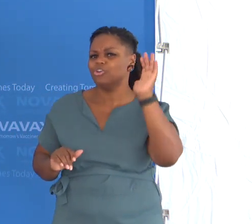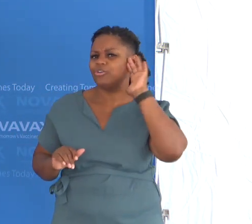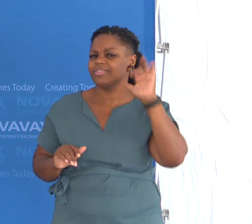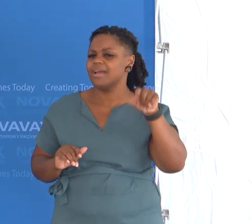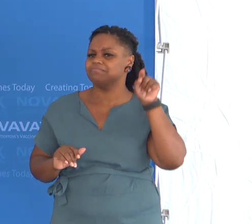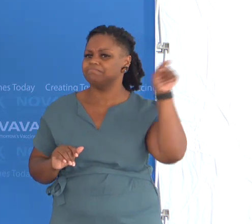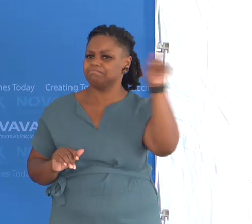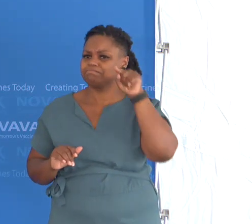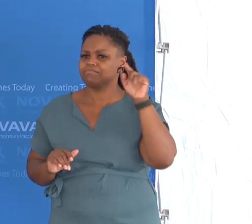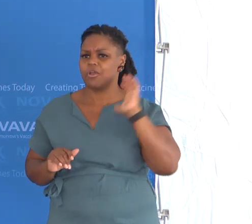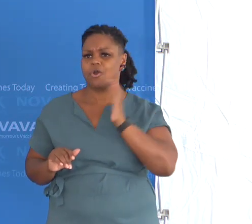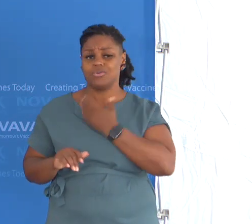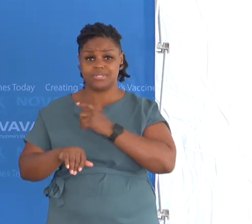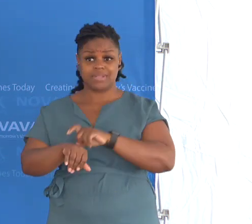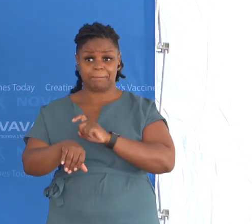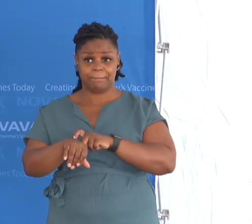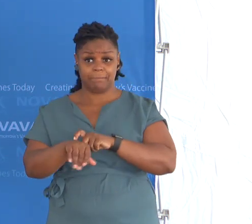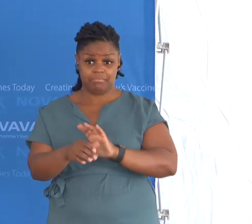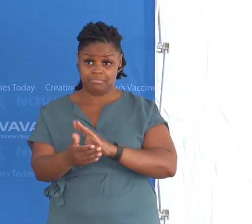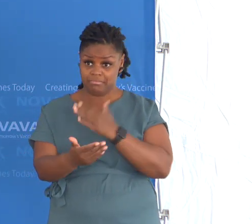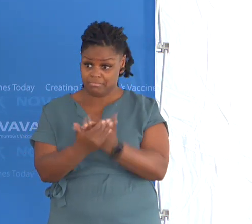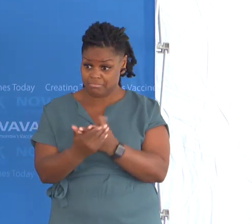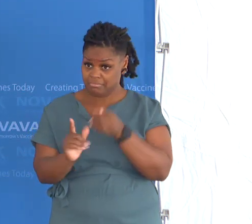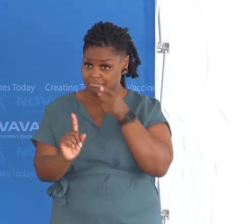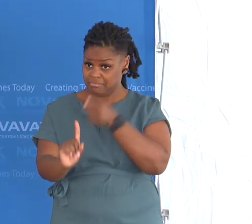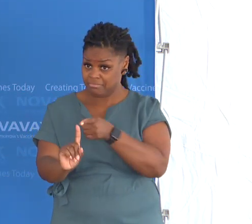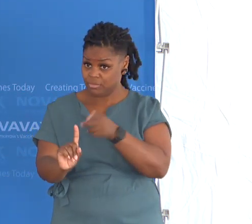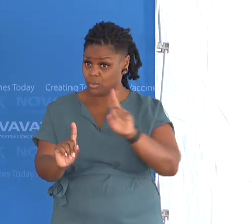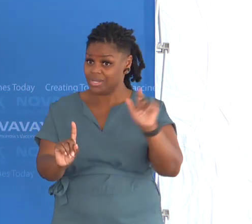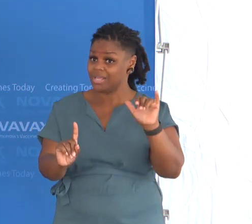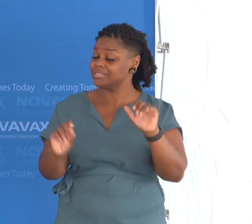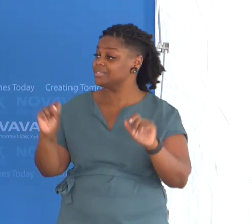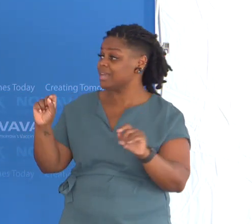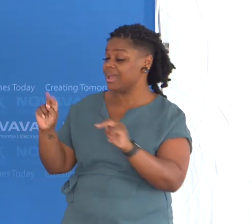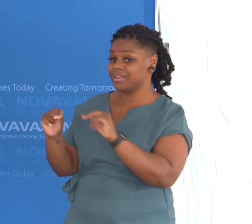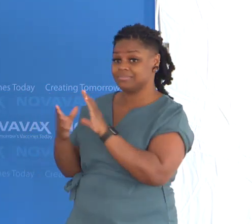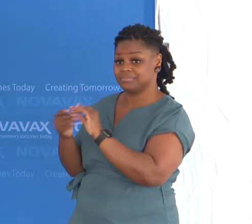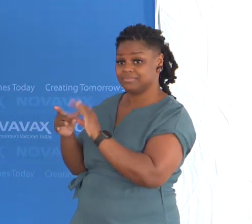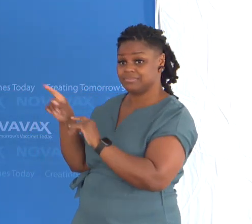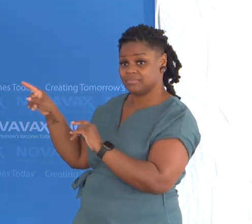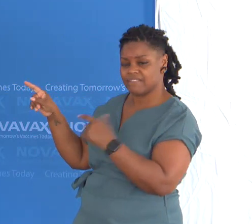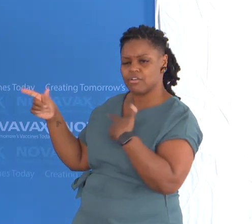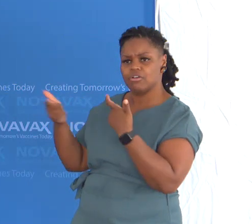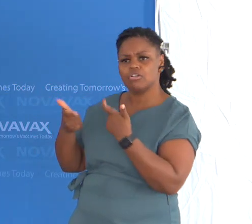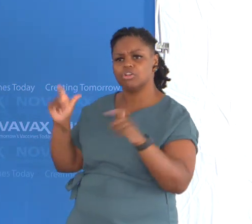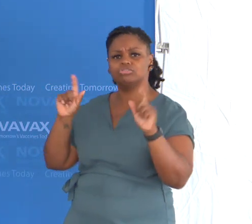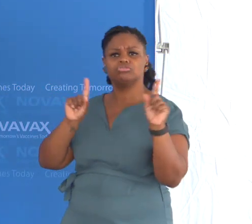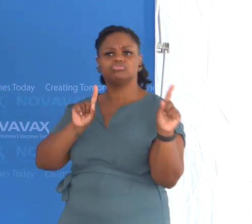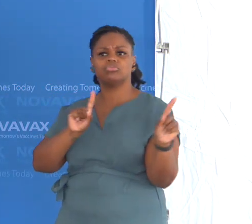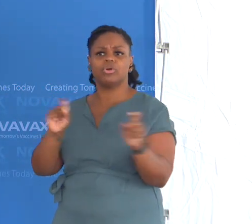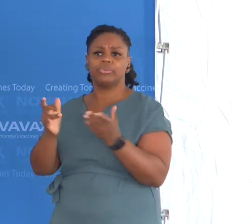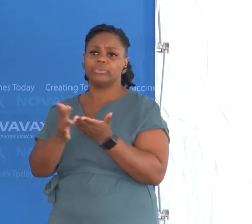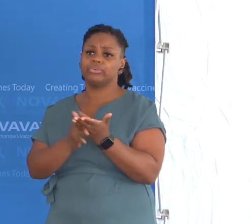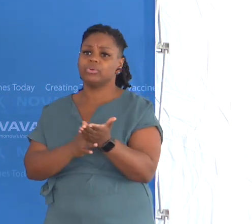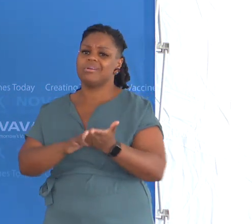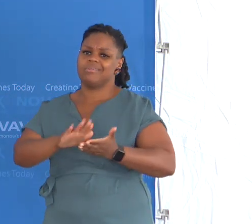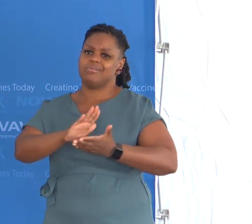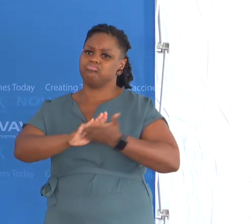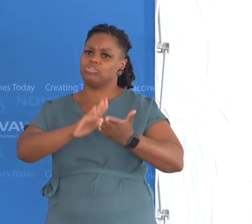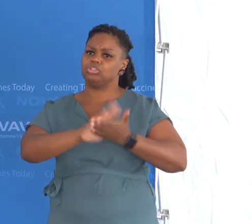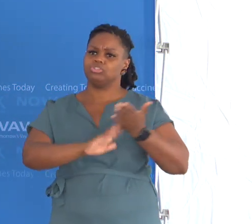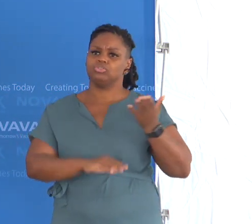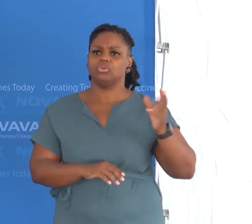for going into that setting, and then as Stan mentioned, this very large trial through the Operation Warp Speed, which I